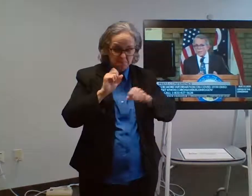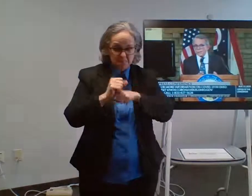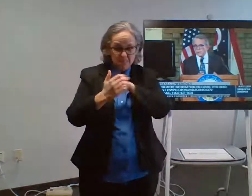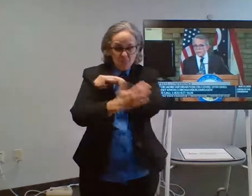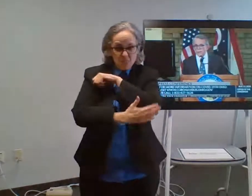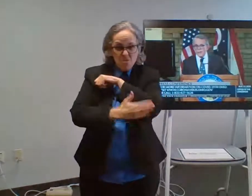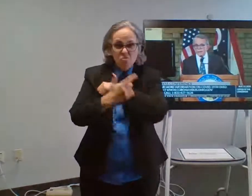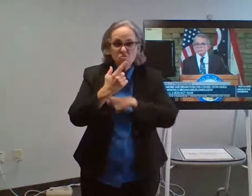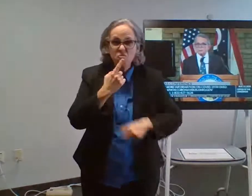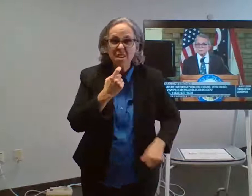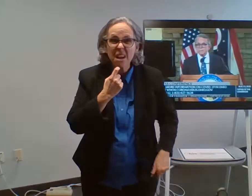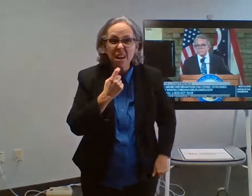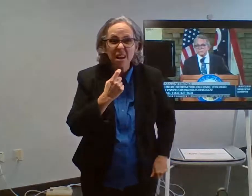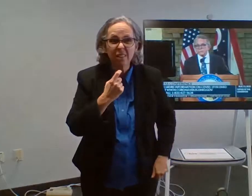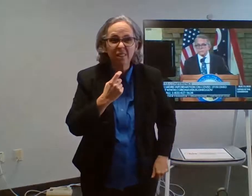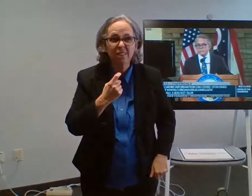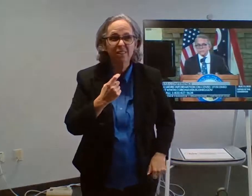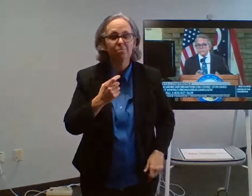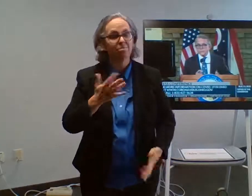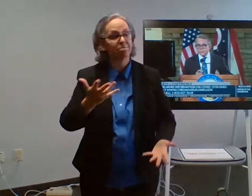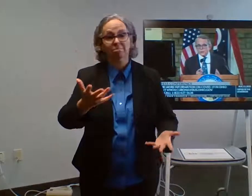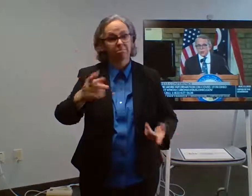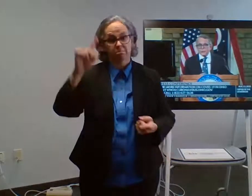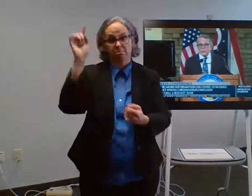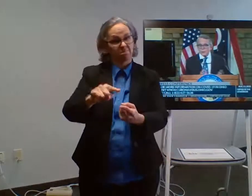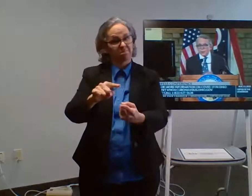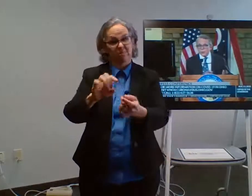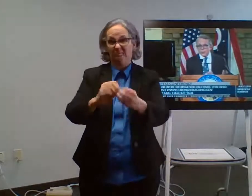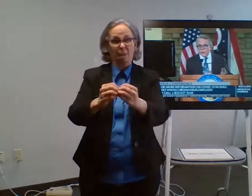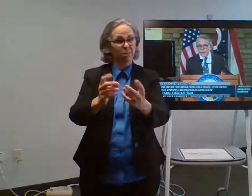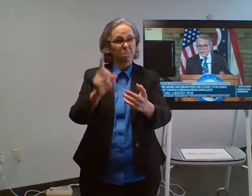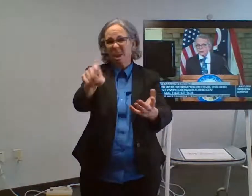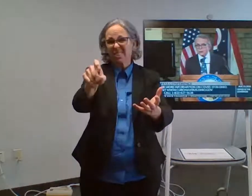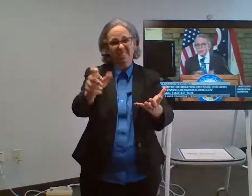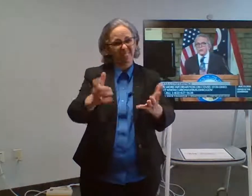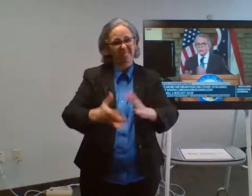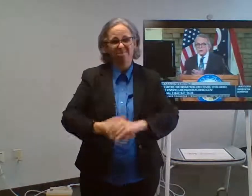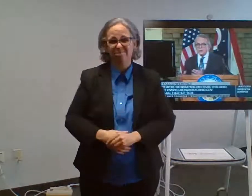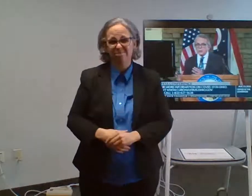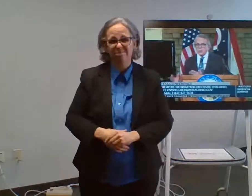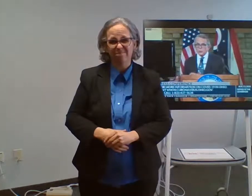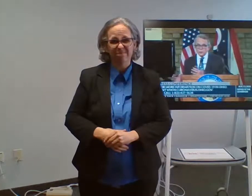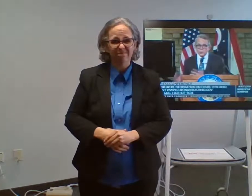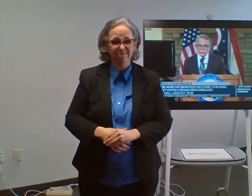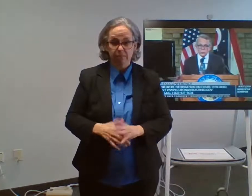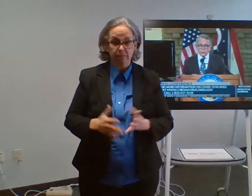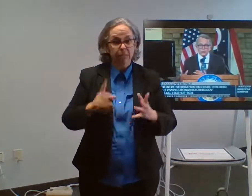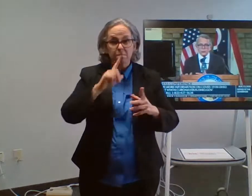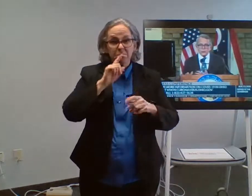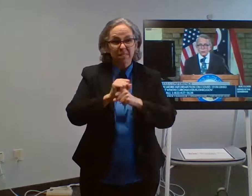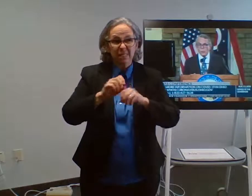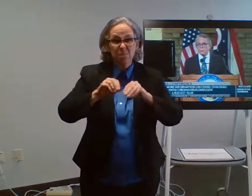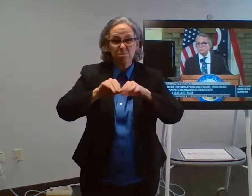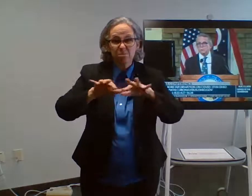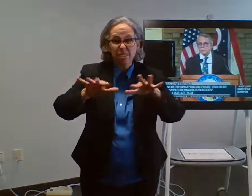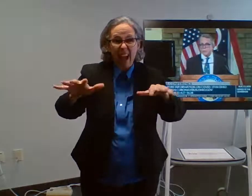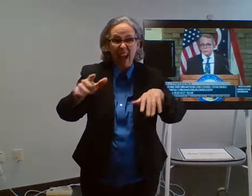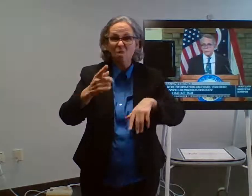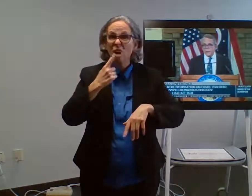you got to get those numbers down. The spread that occurs in your county is going to occur in your